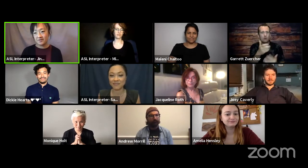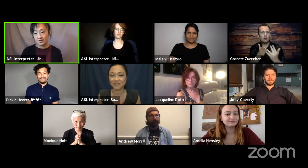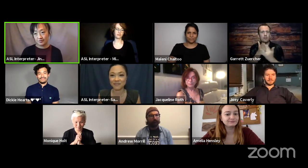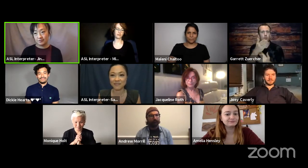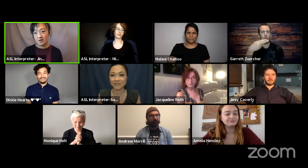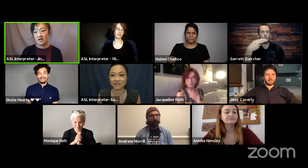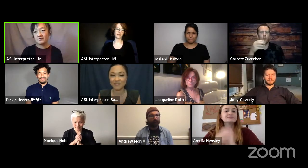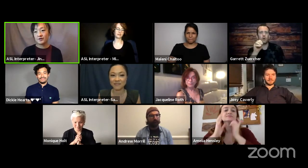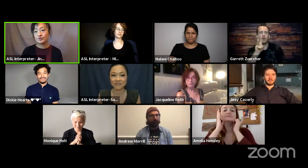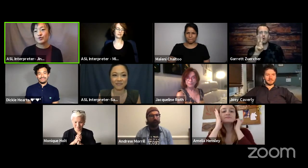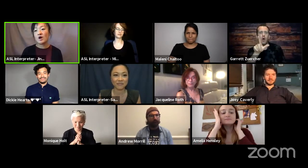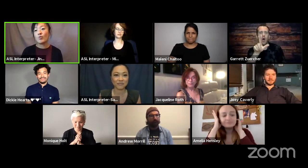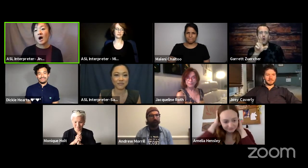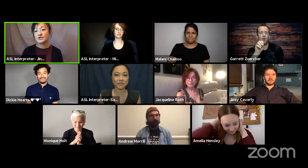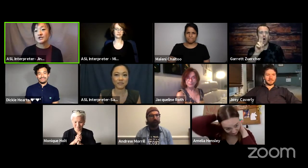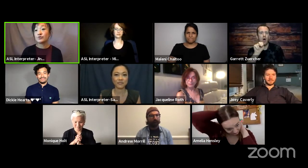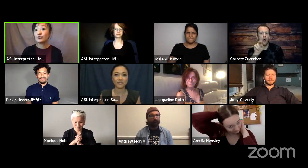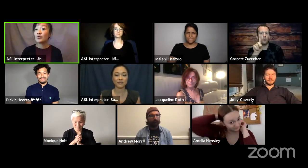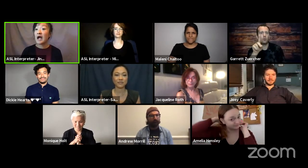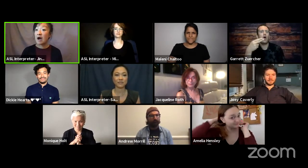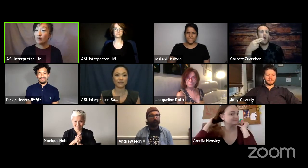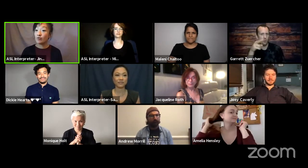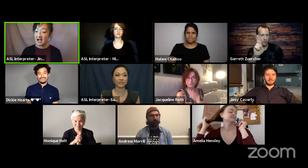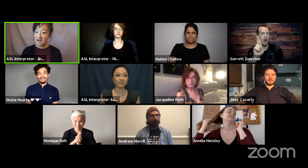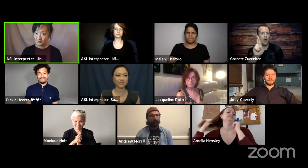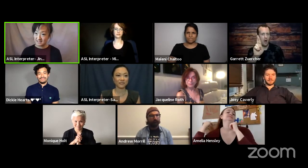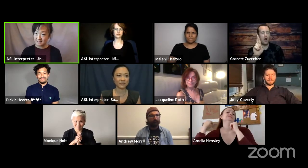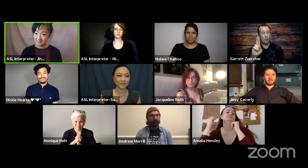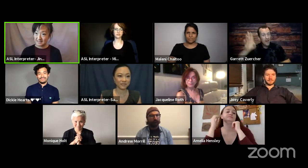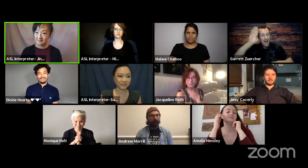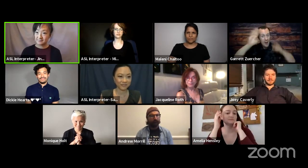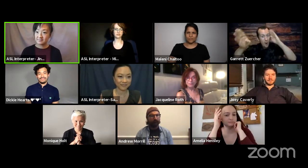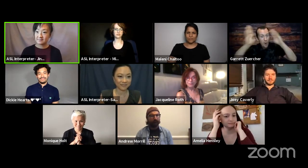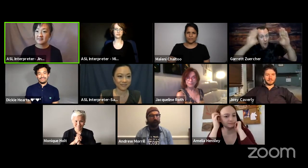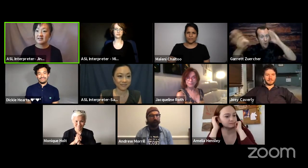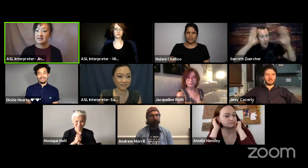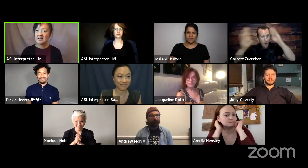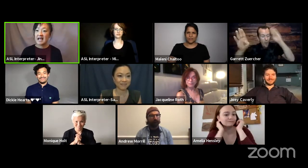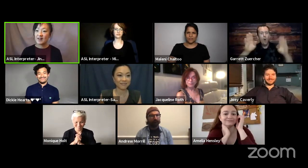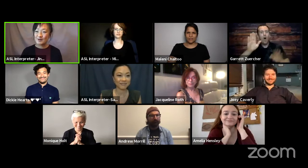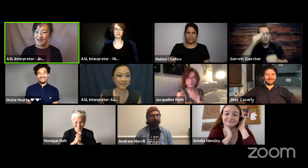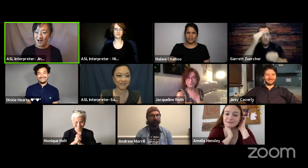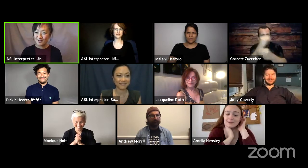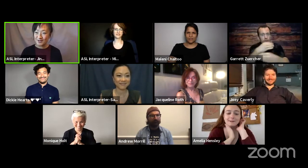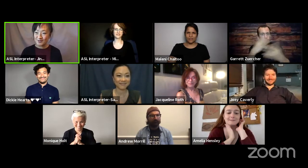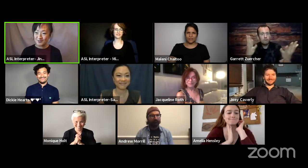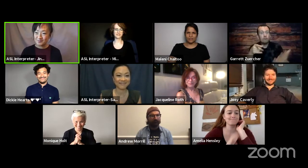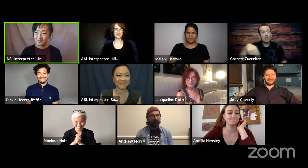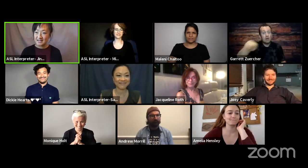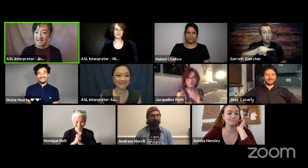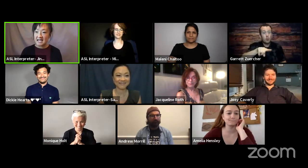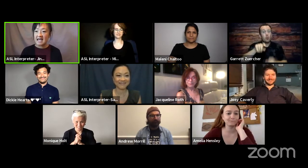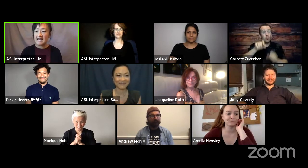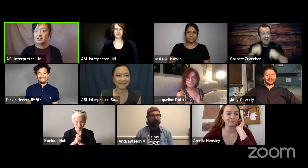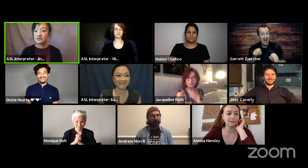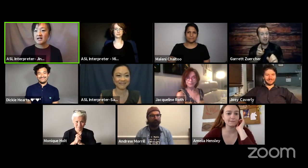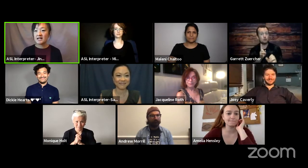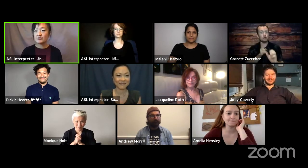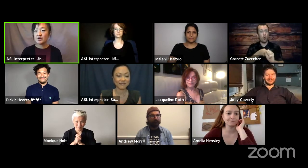you, all of those who are watching through HowlRound. Hello to all of you. And I just want to let you know